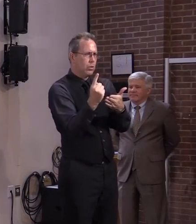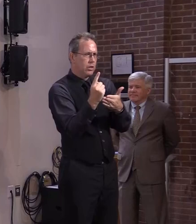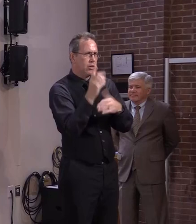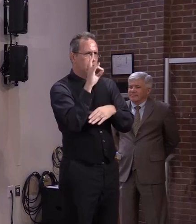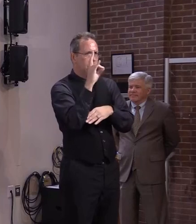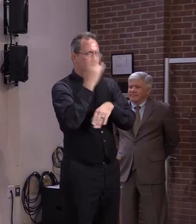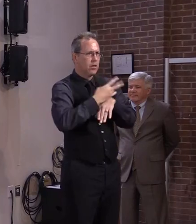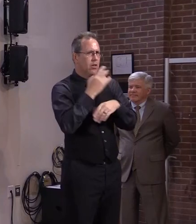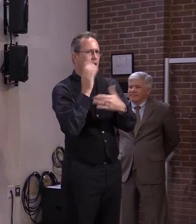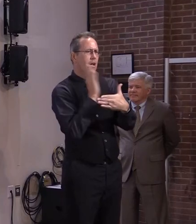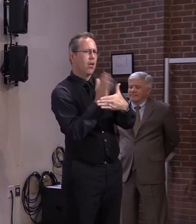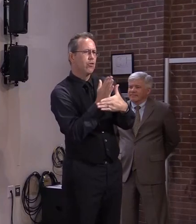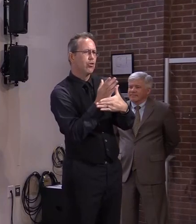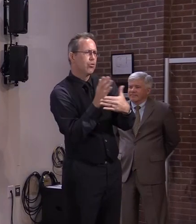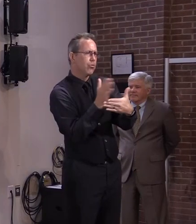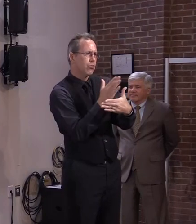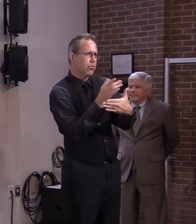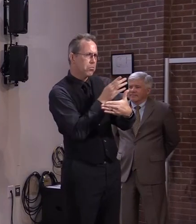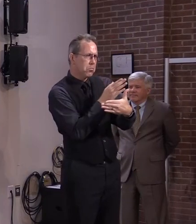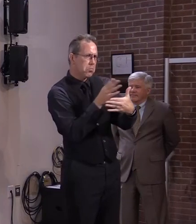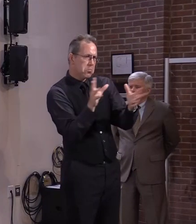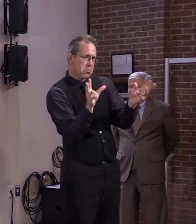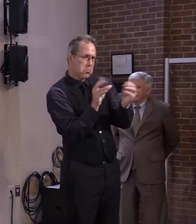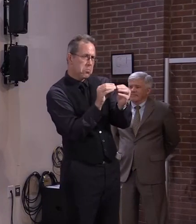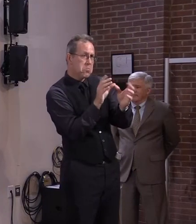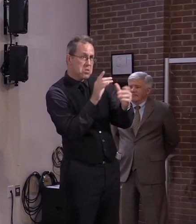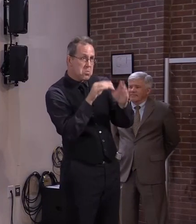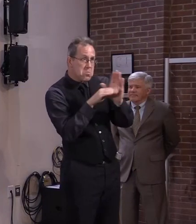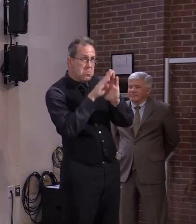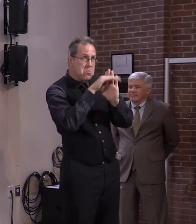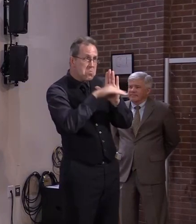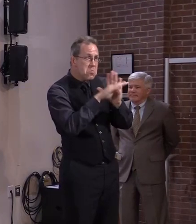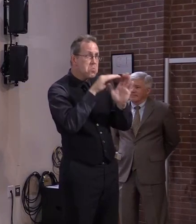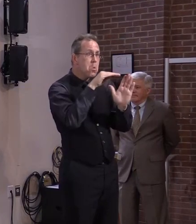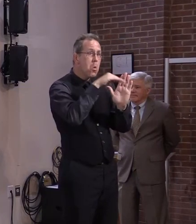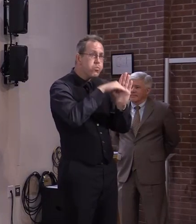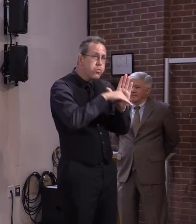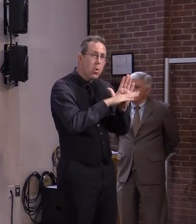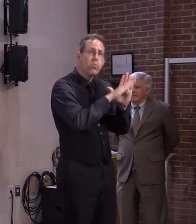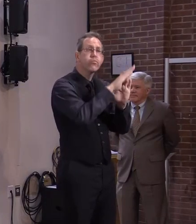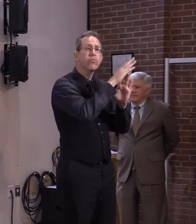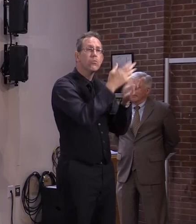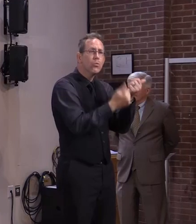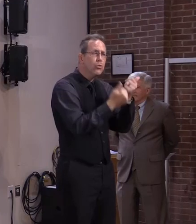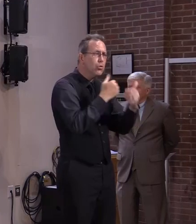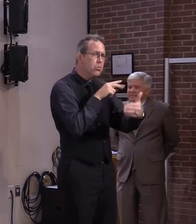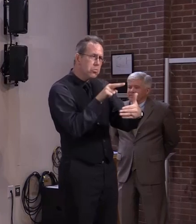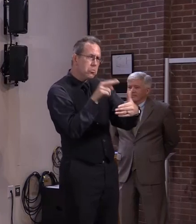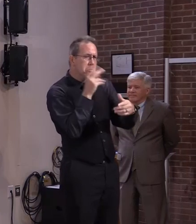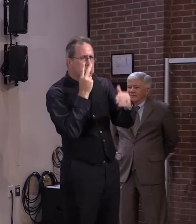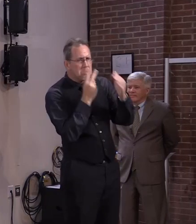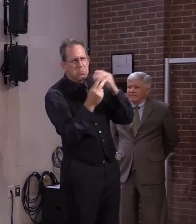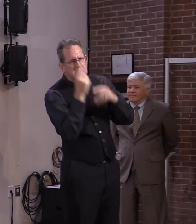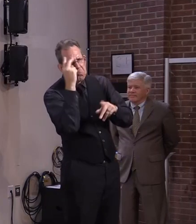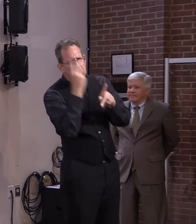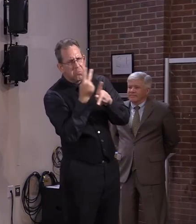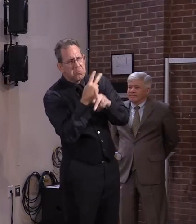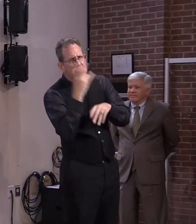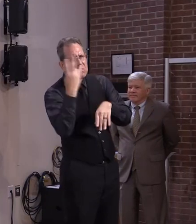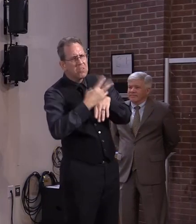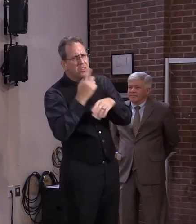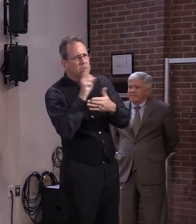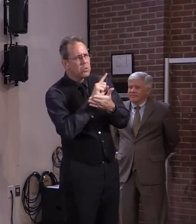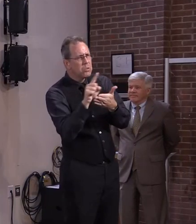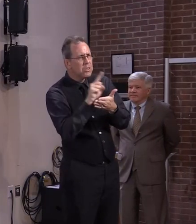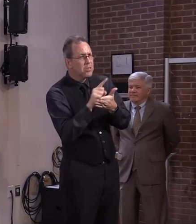of the rate of growth that you see over a longer period of time. And we know on the 14-day average that those glitch